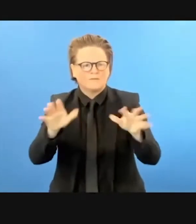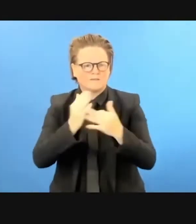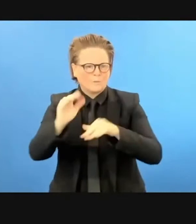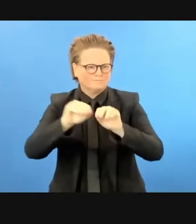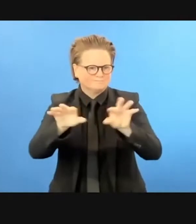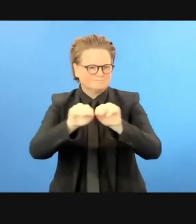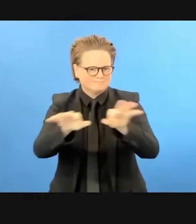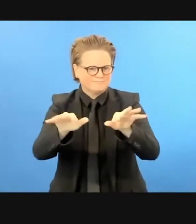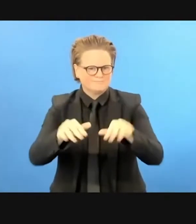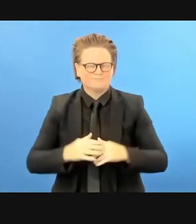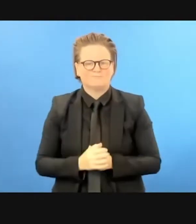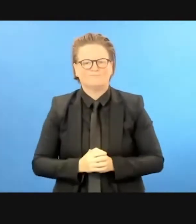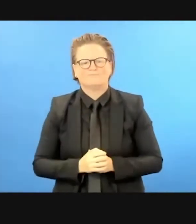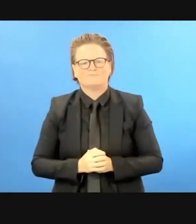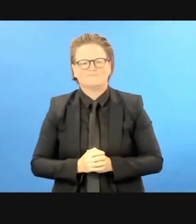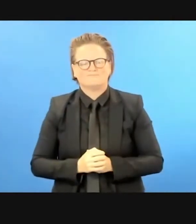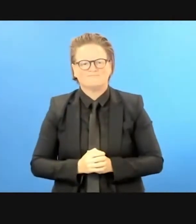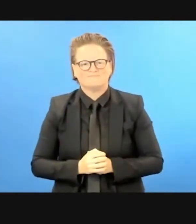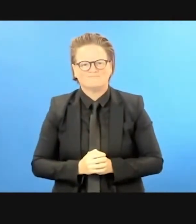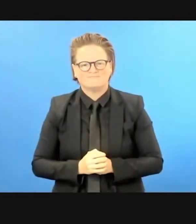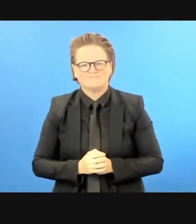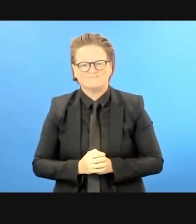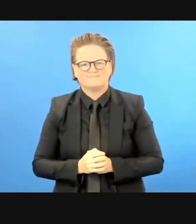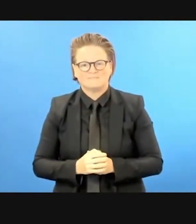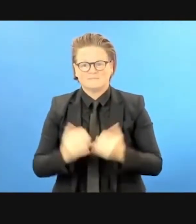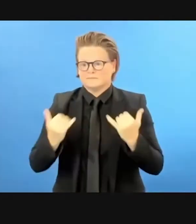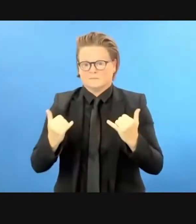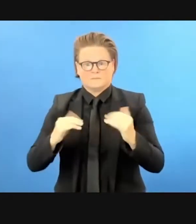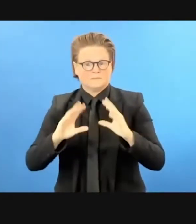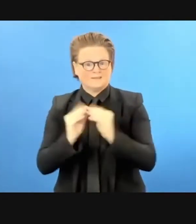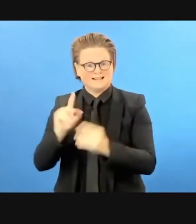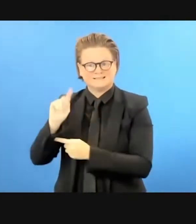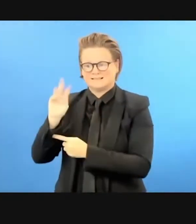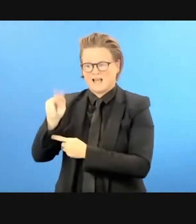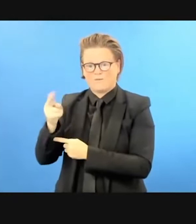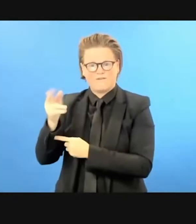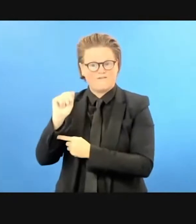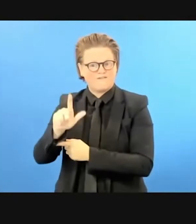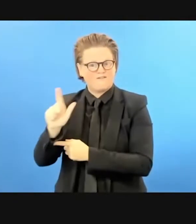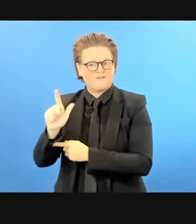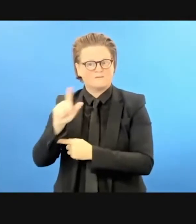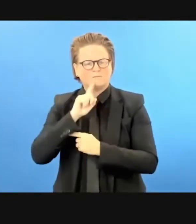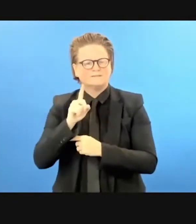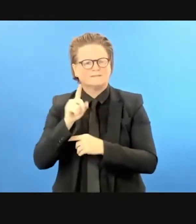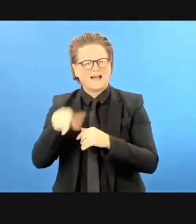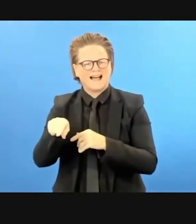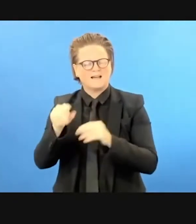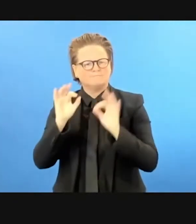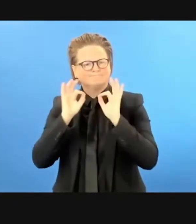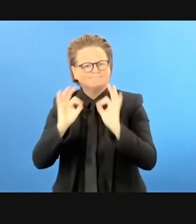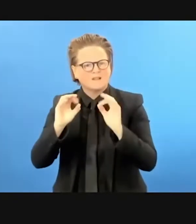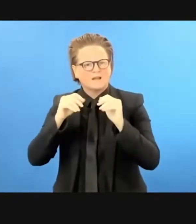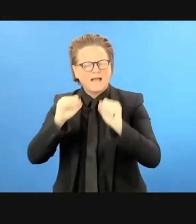a really great way for us to get information to all of us in community. And